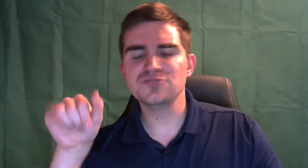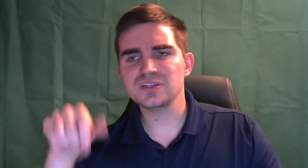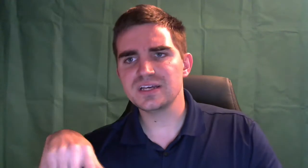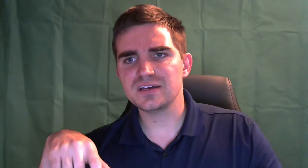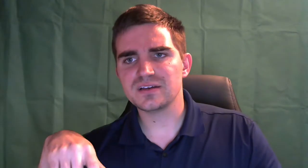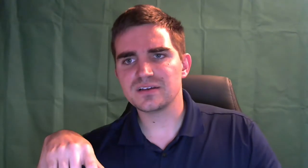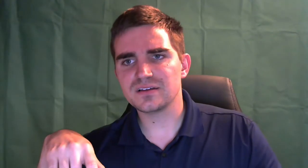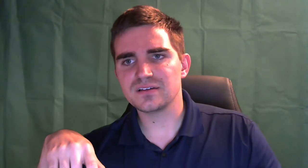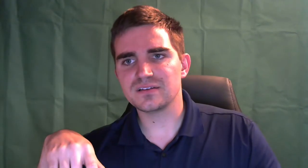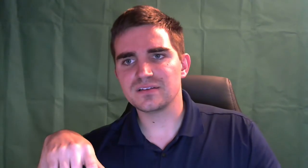Usually,